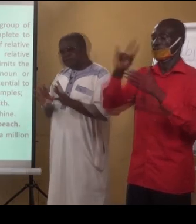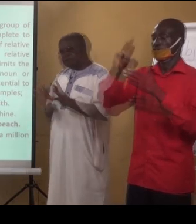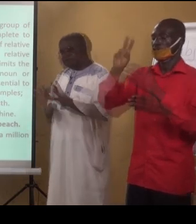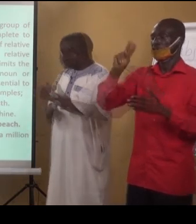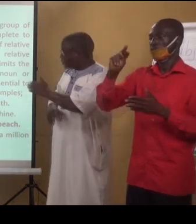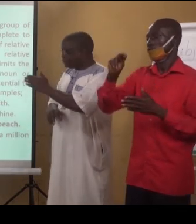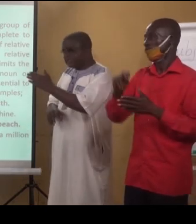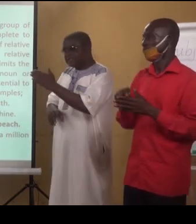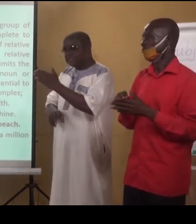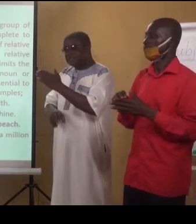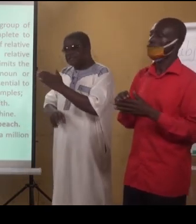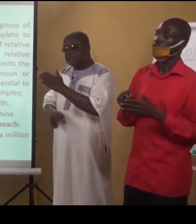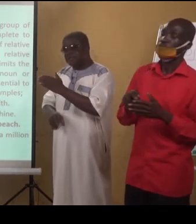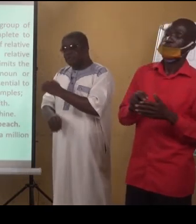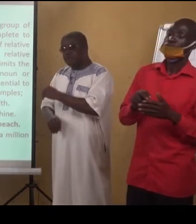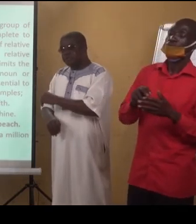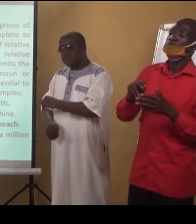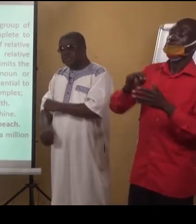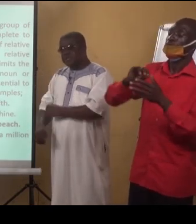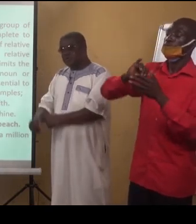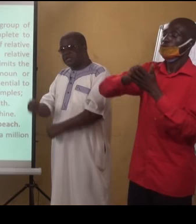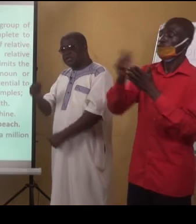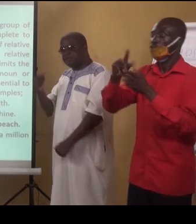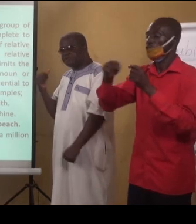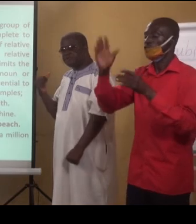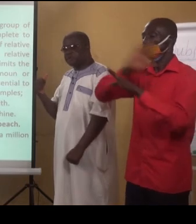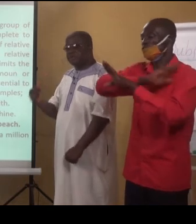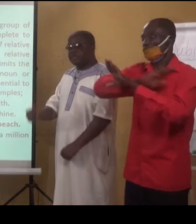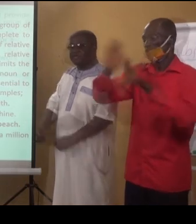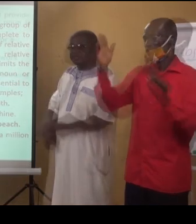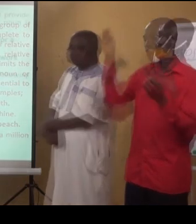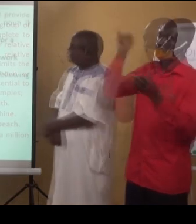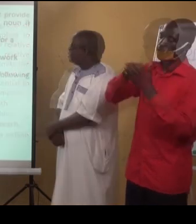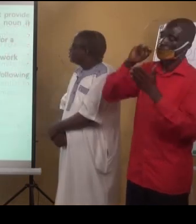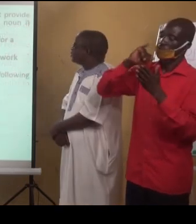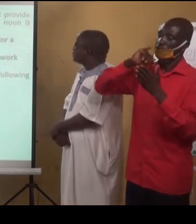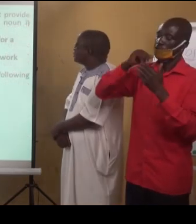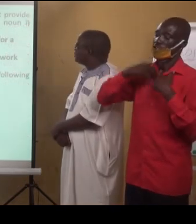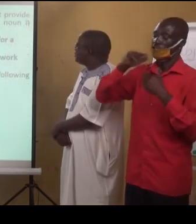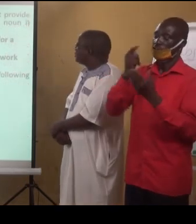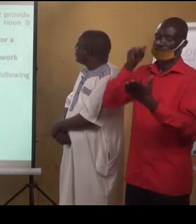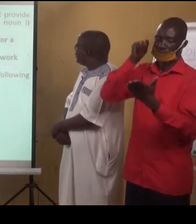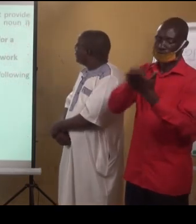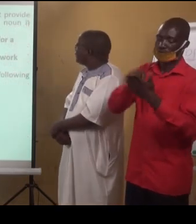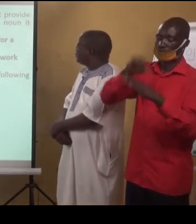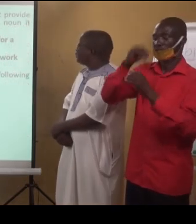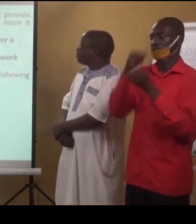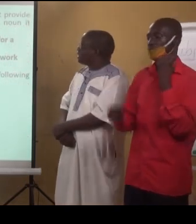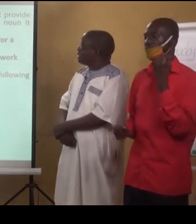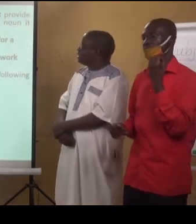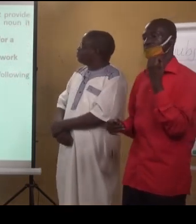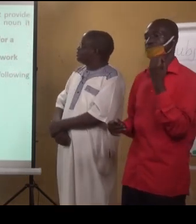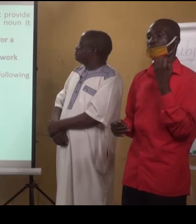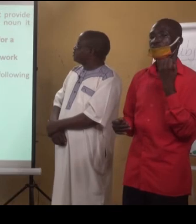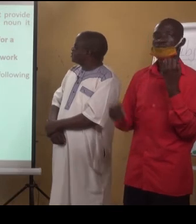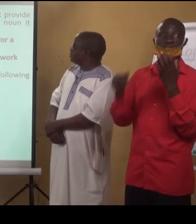something. None of these sentences has any punctuation mark in it other than the full stop at the end. The non-restrictive relative clause does not provide